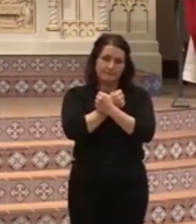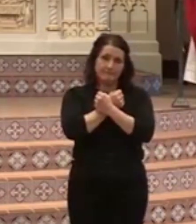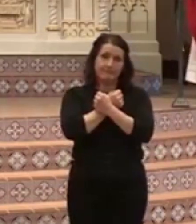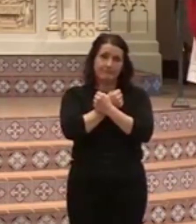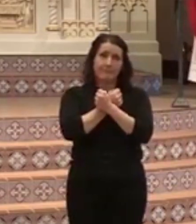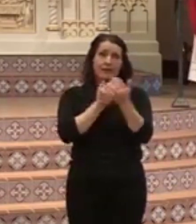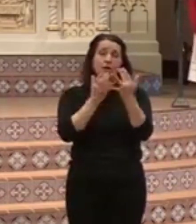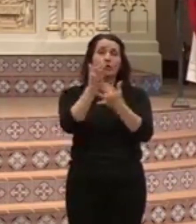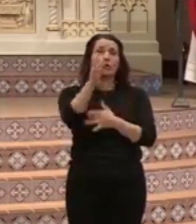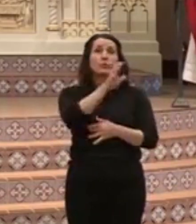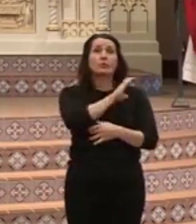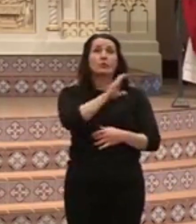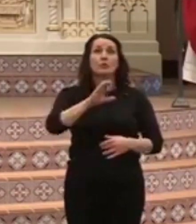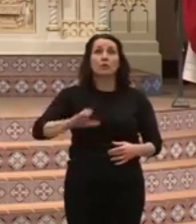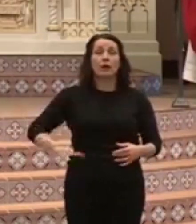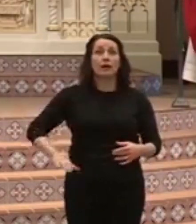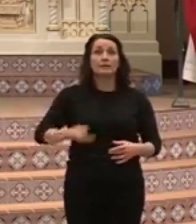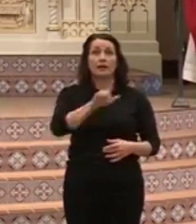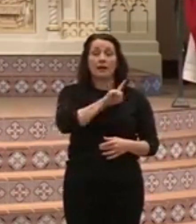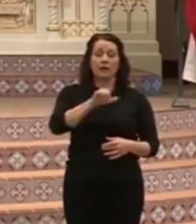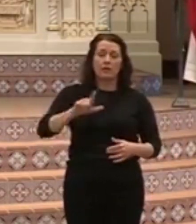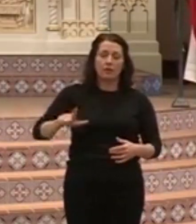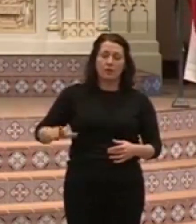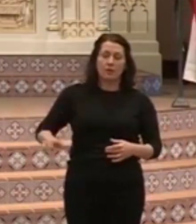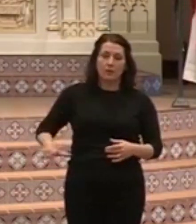Through Christ our